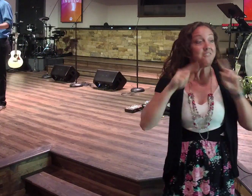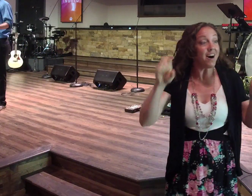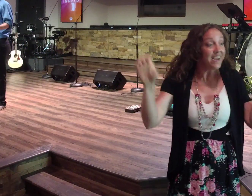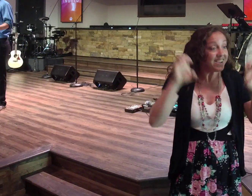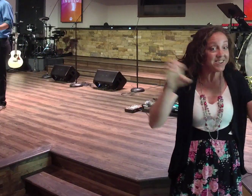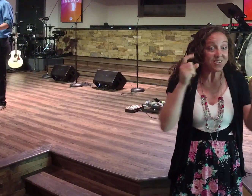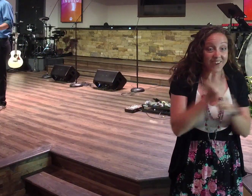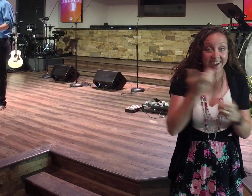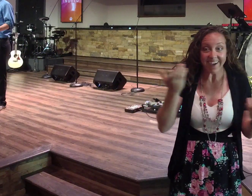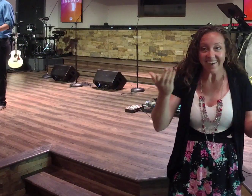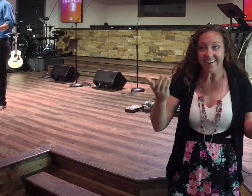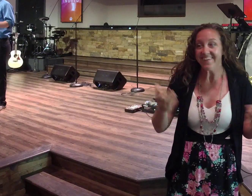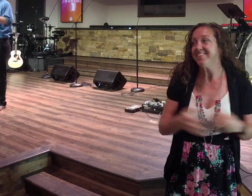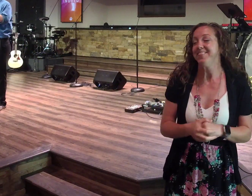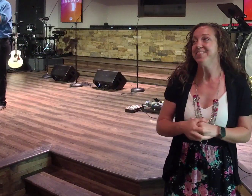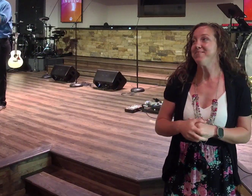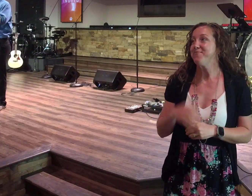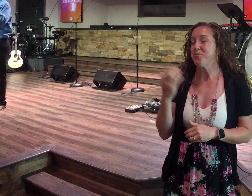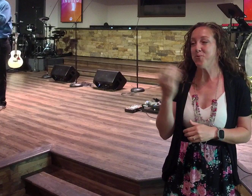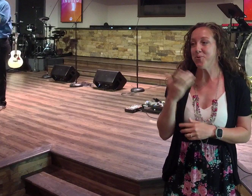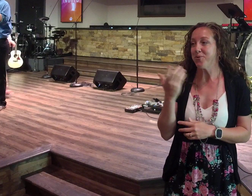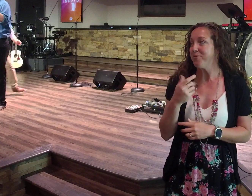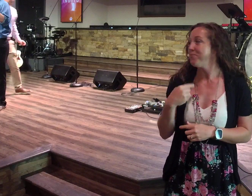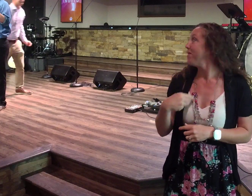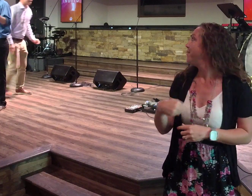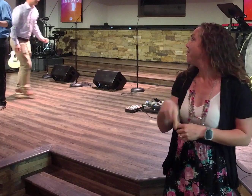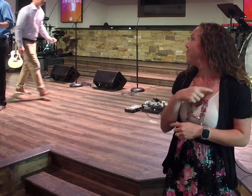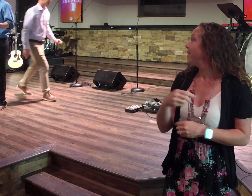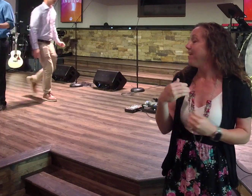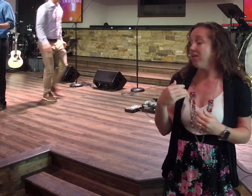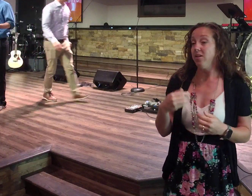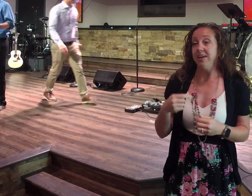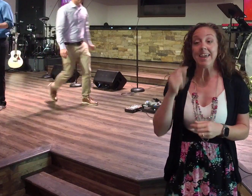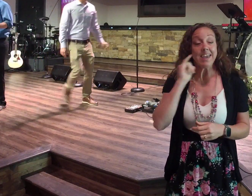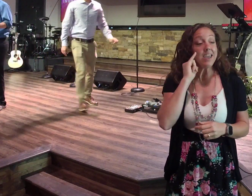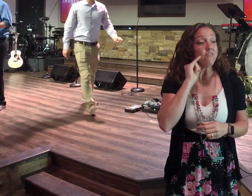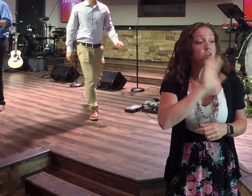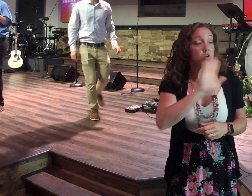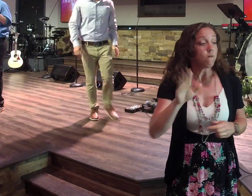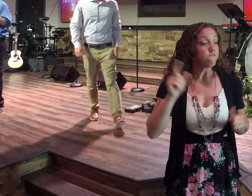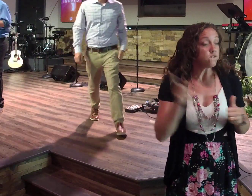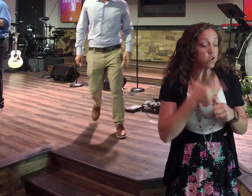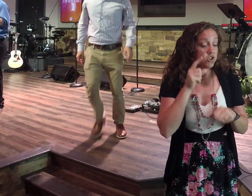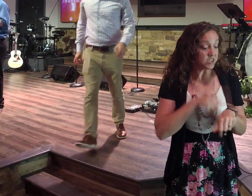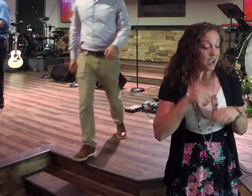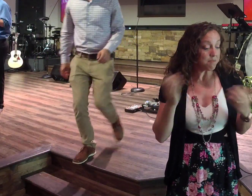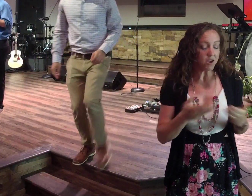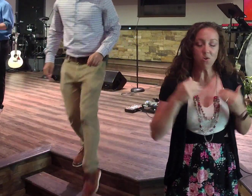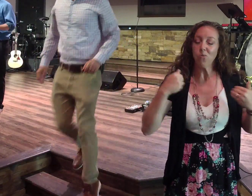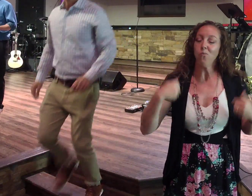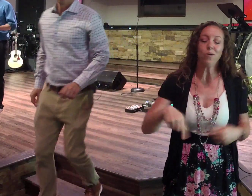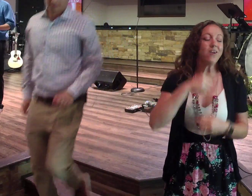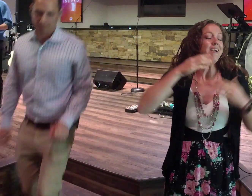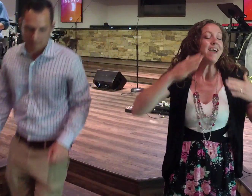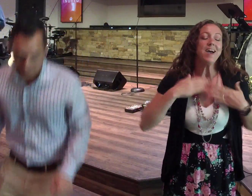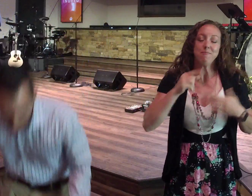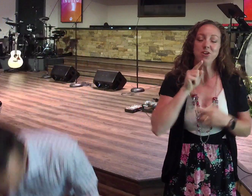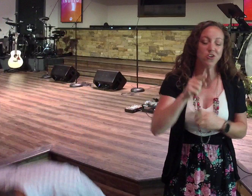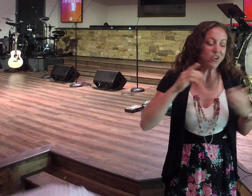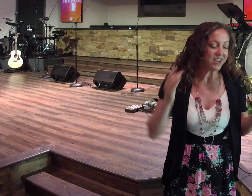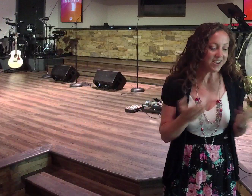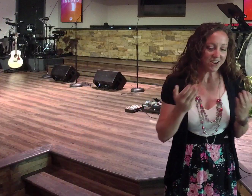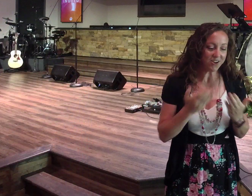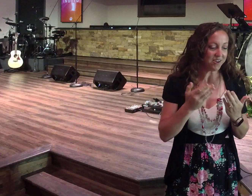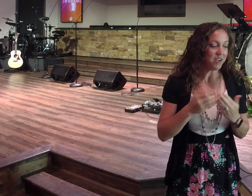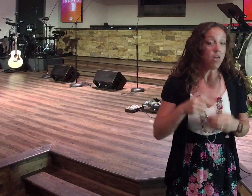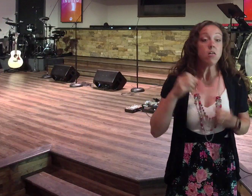Easter. So we have, I want you to know, if it's your first time with us, we are so glad that you're here today. We